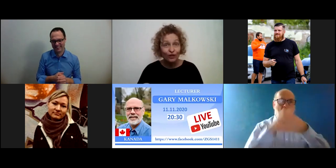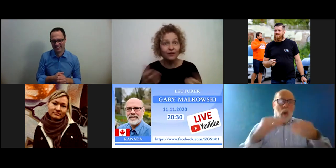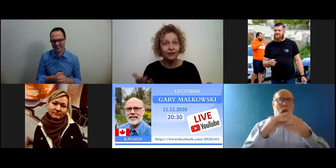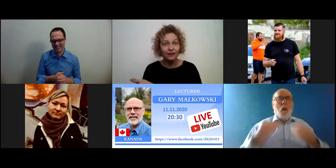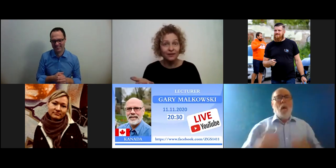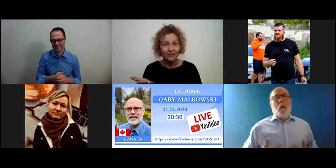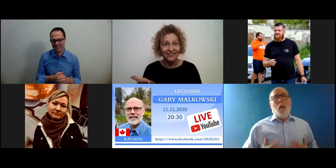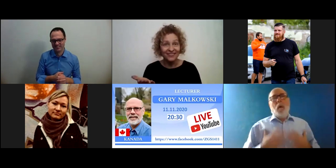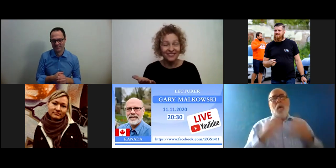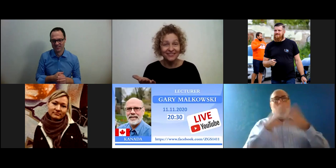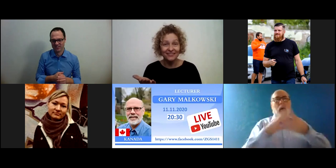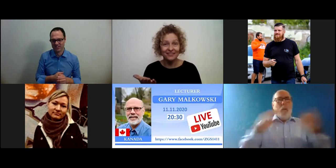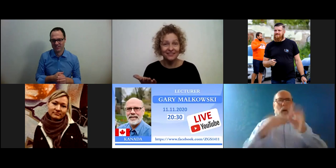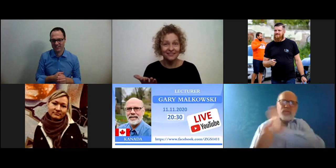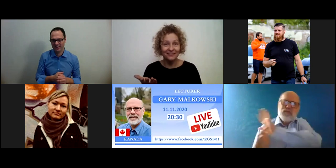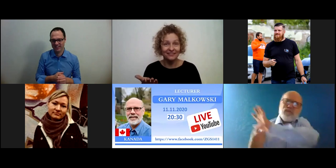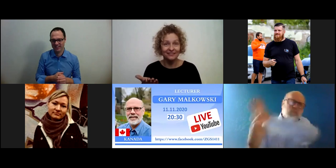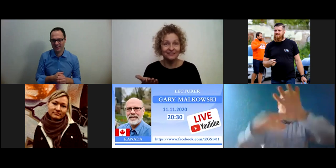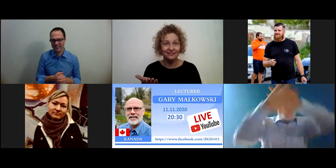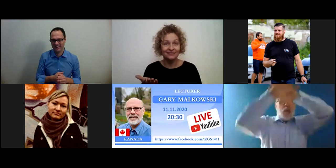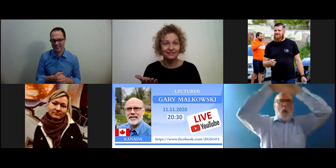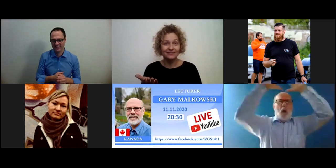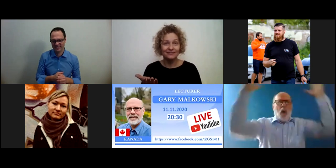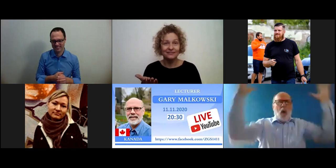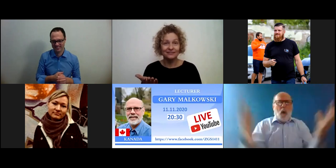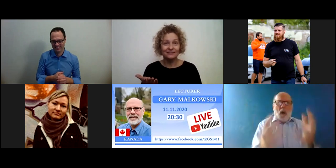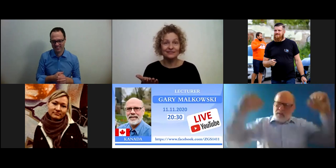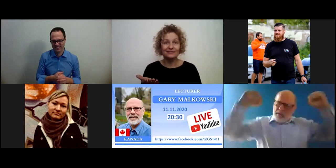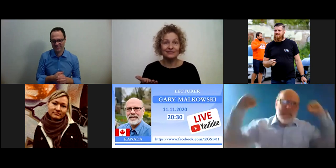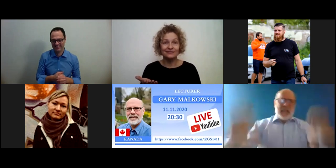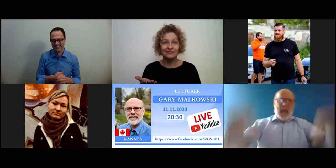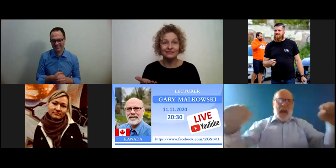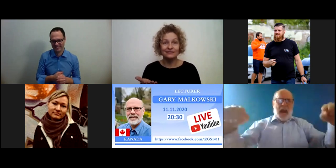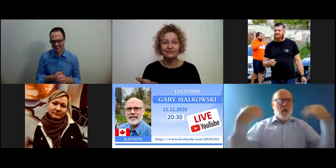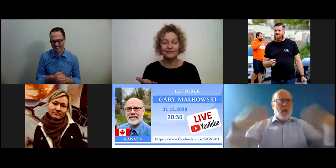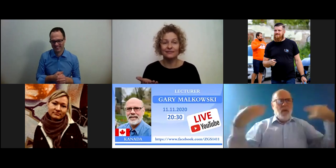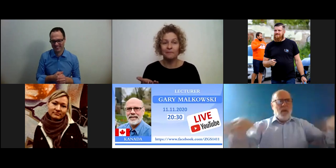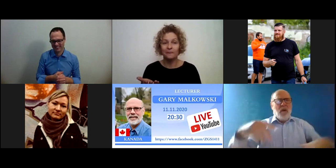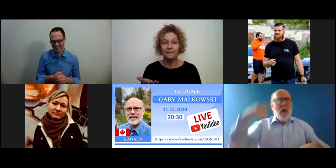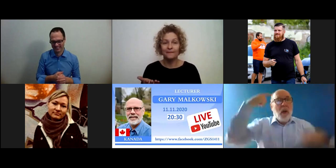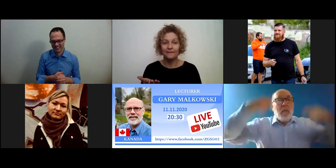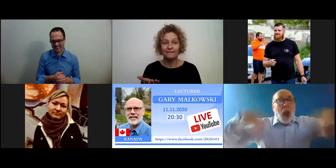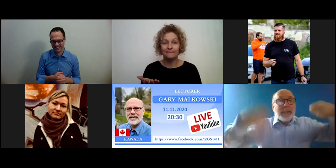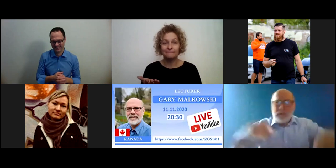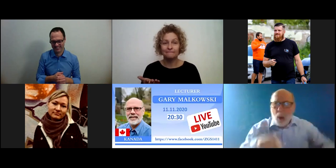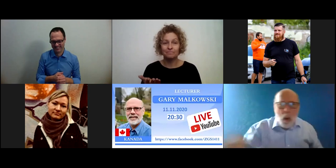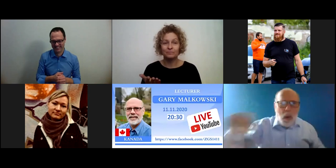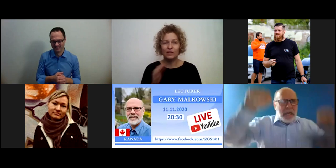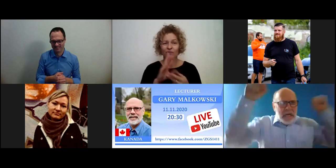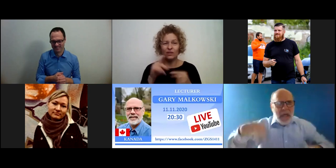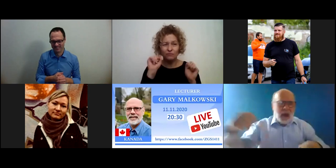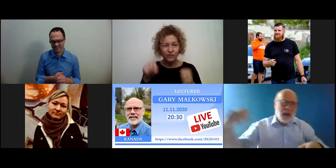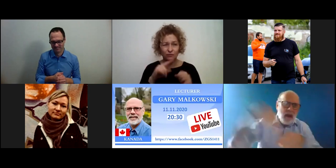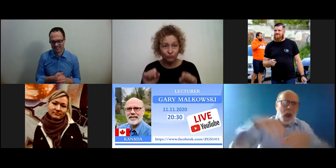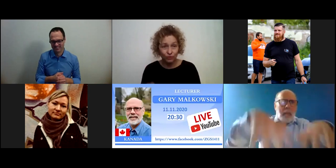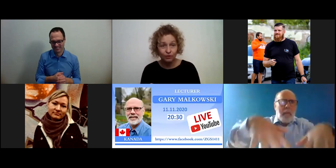people can. Miha's story was so inspiring, showing the whole world that deaf